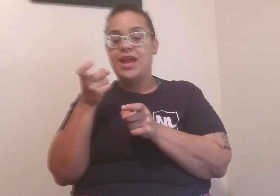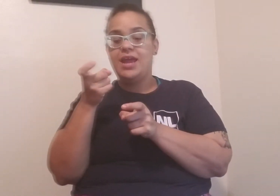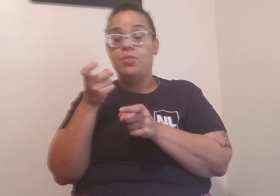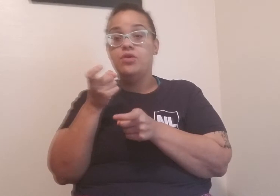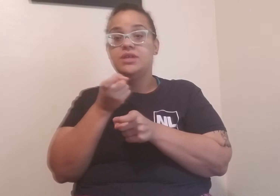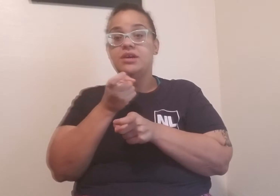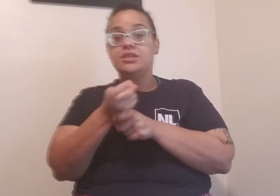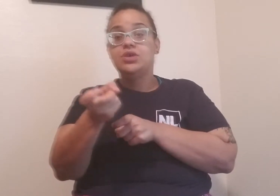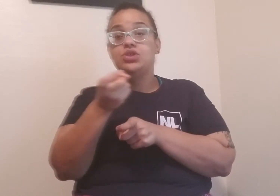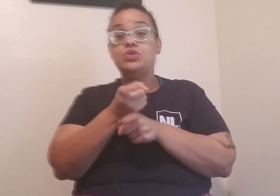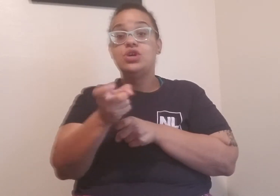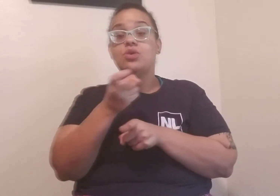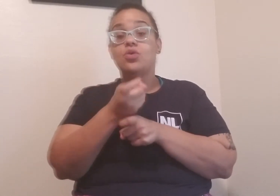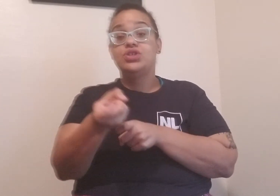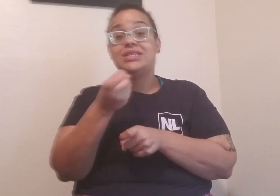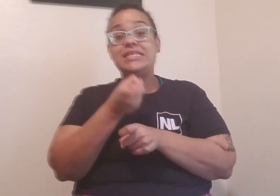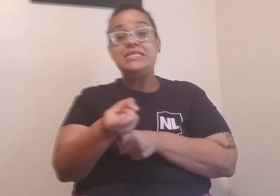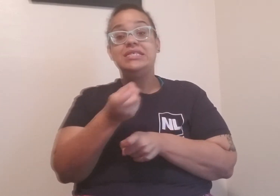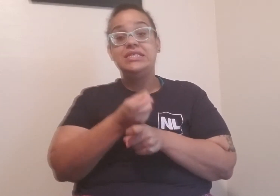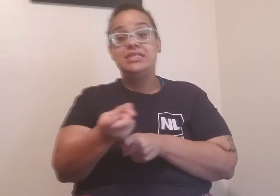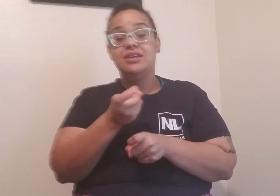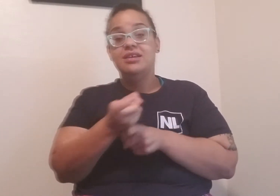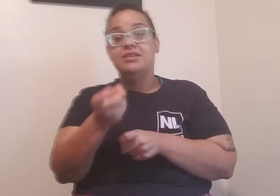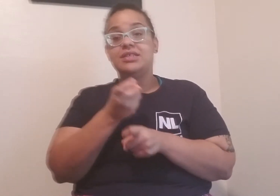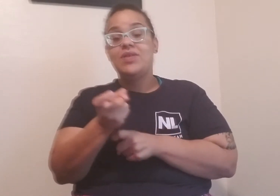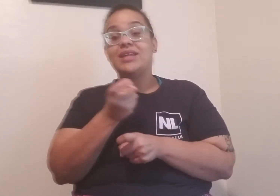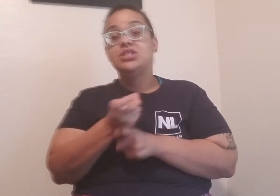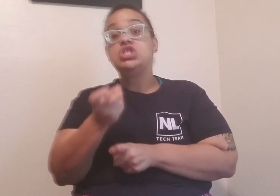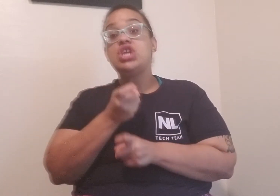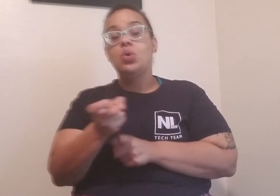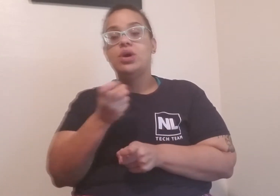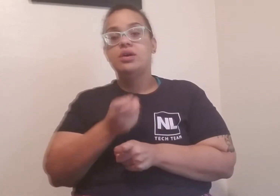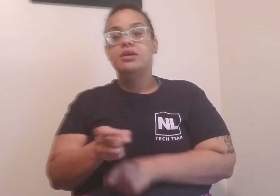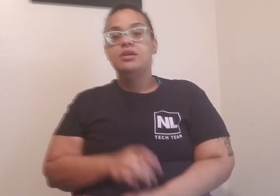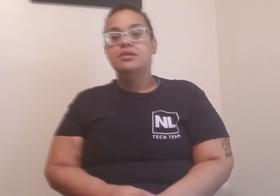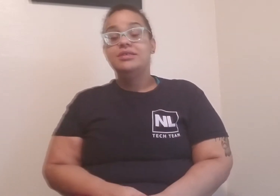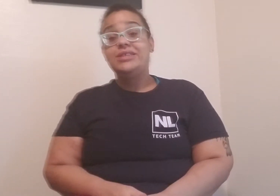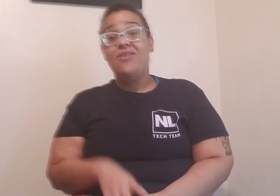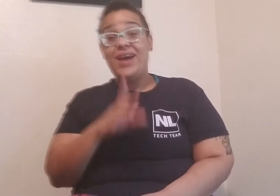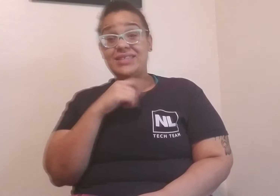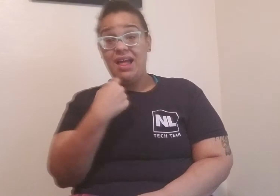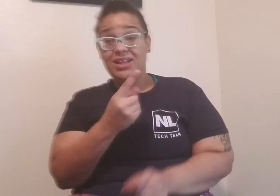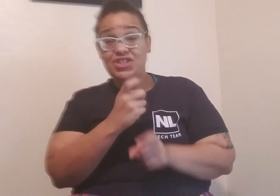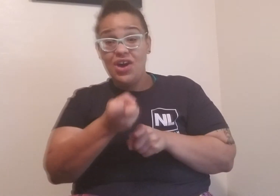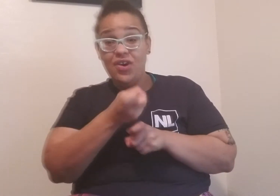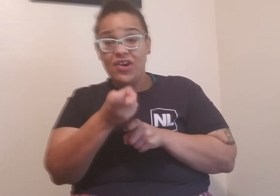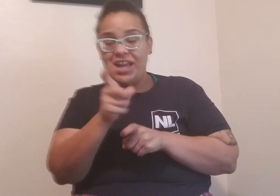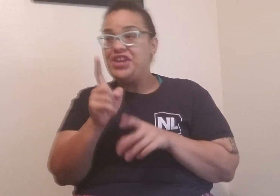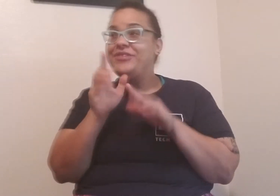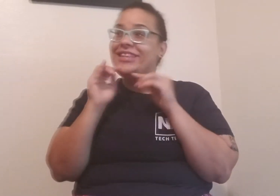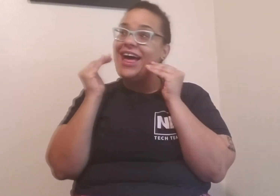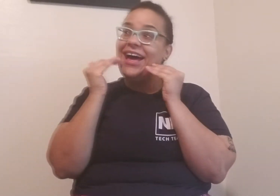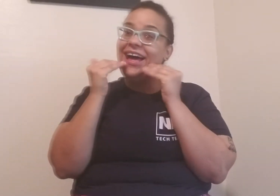hand moves. So to joke or to tease. So that's joke. So if I tell a joke and you